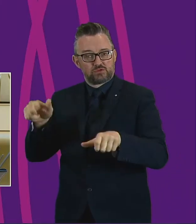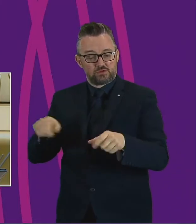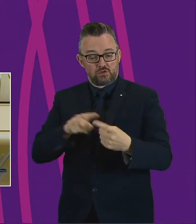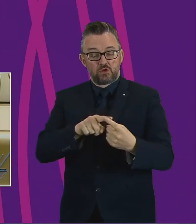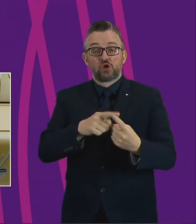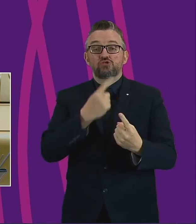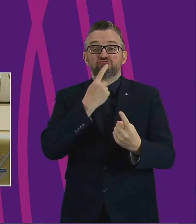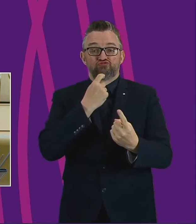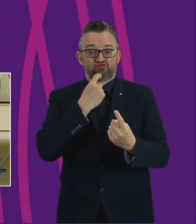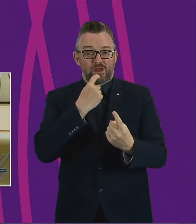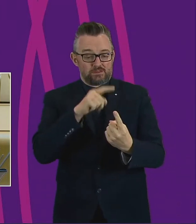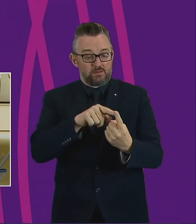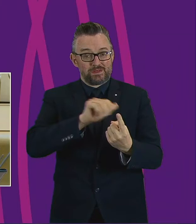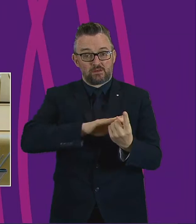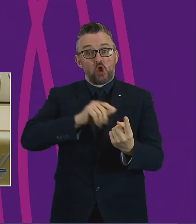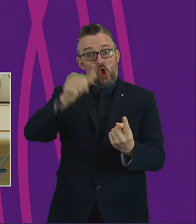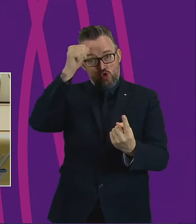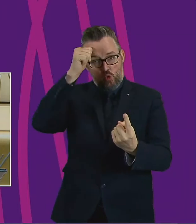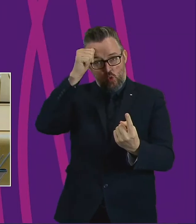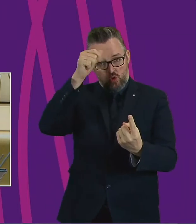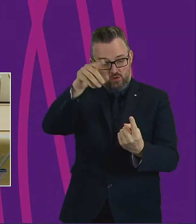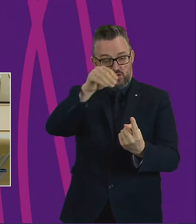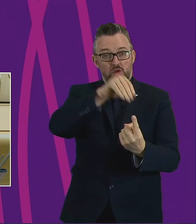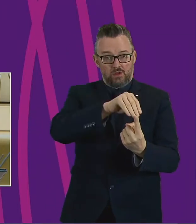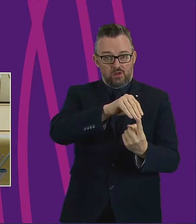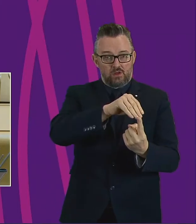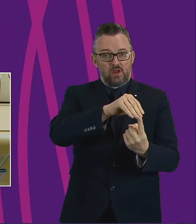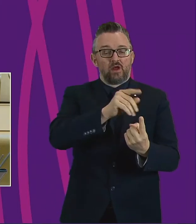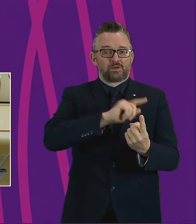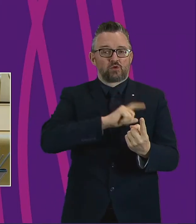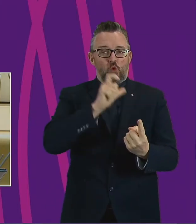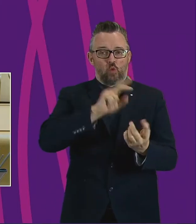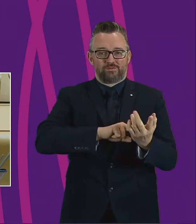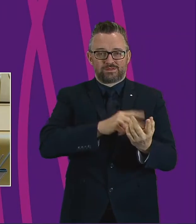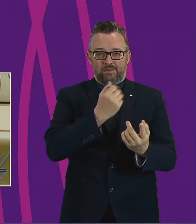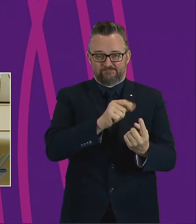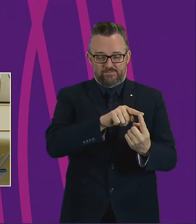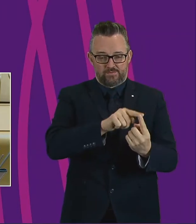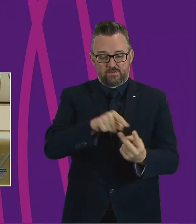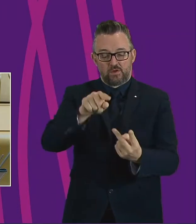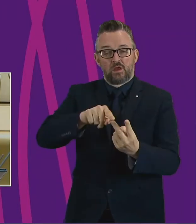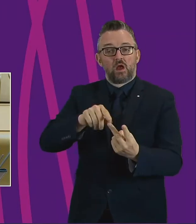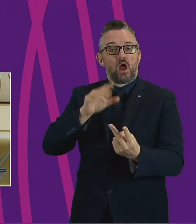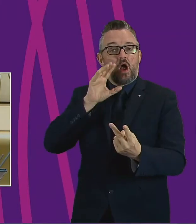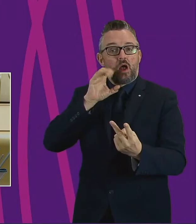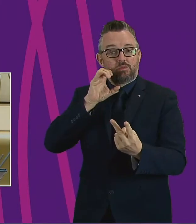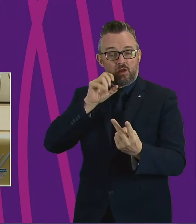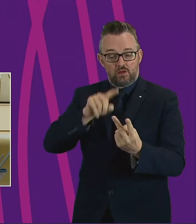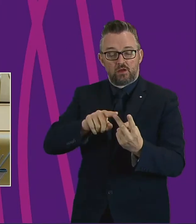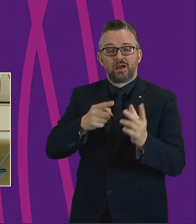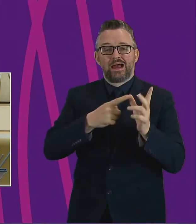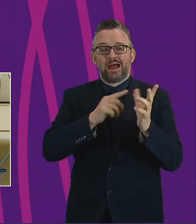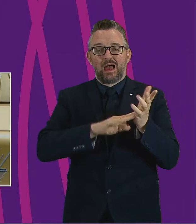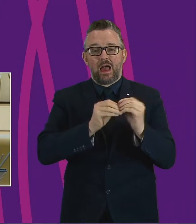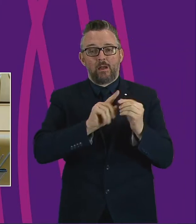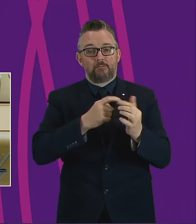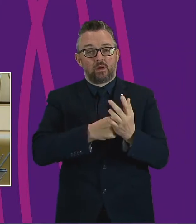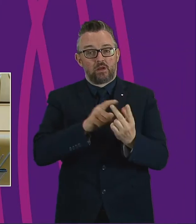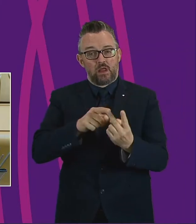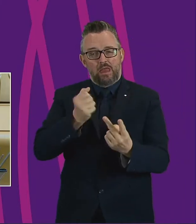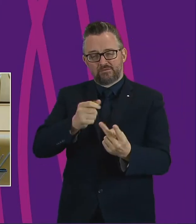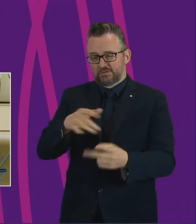incoming patient is a COVID-19 patient. Amber, for contacts where the patient is suspected of